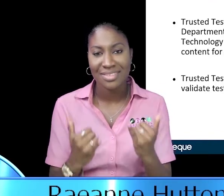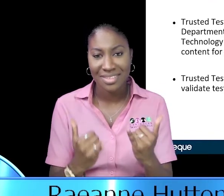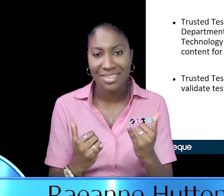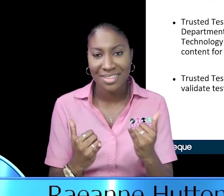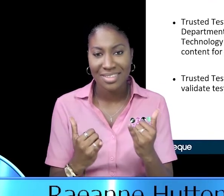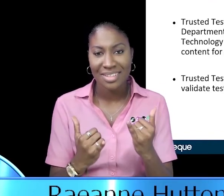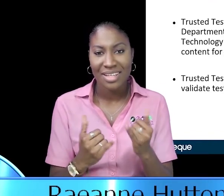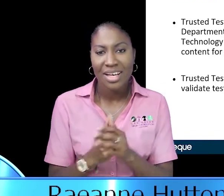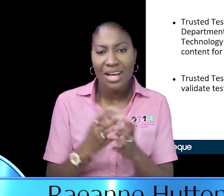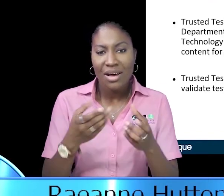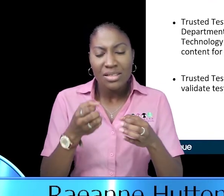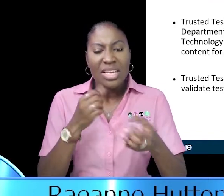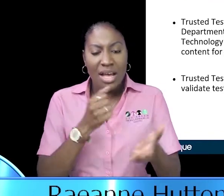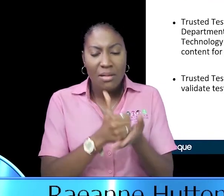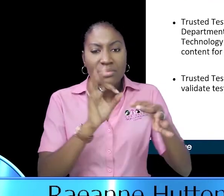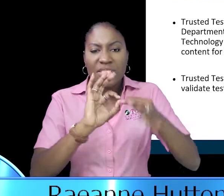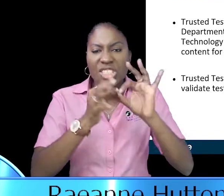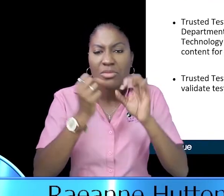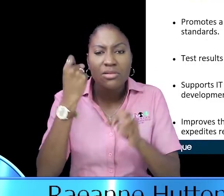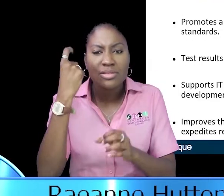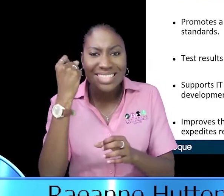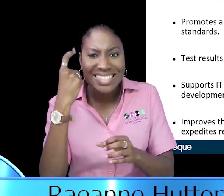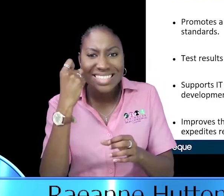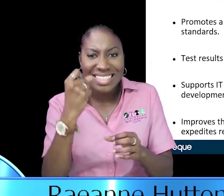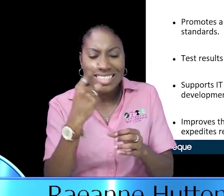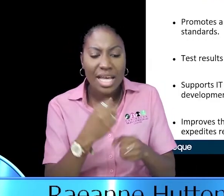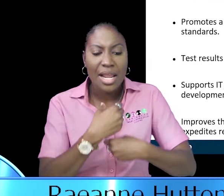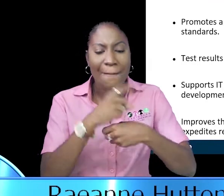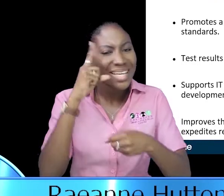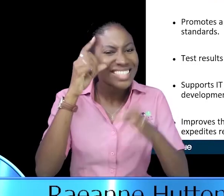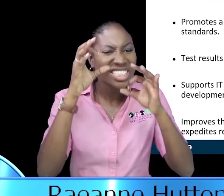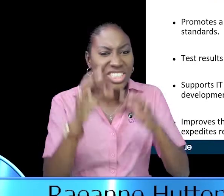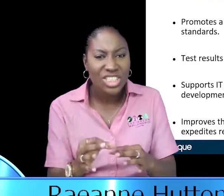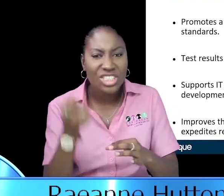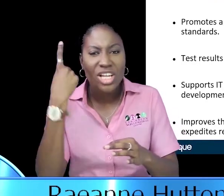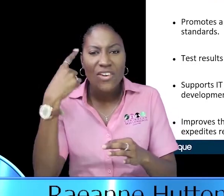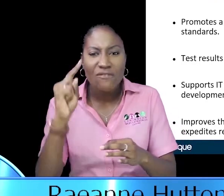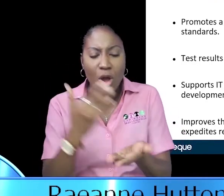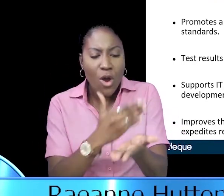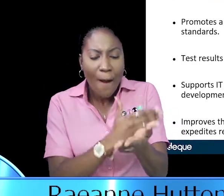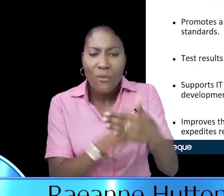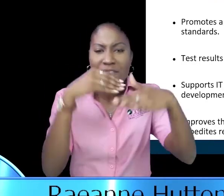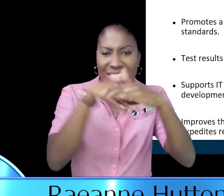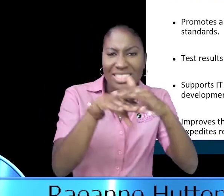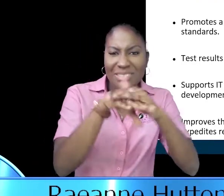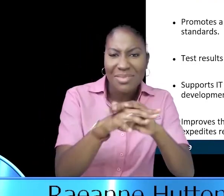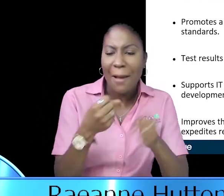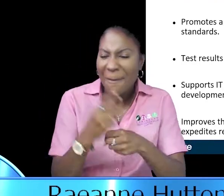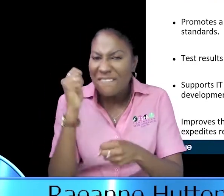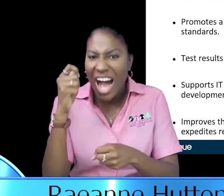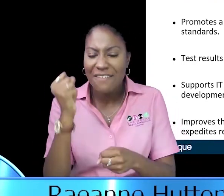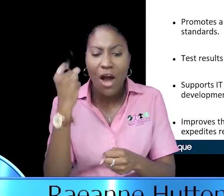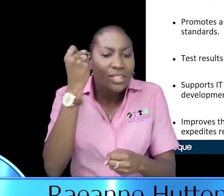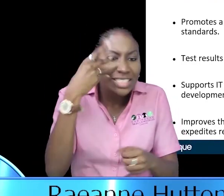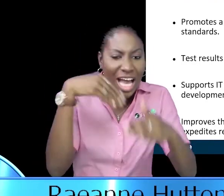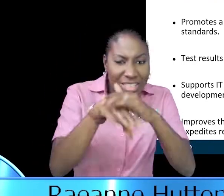Let's go to slide 24. Text placeholder rectangle promotes common interpretation of revised. We sort of hit on some of these, but it